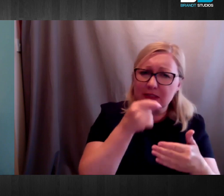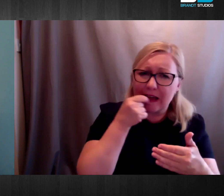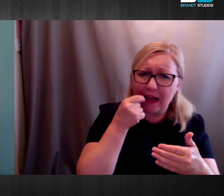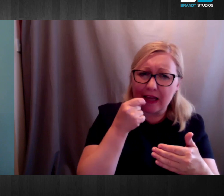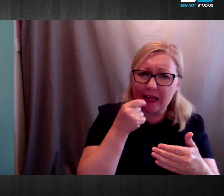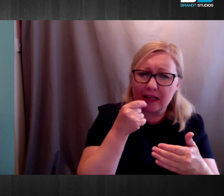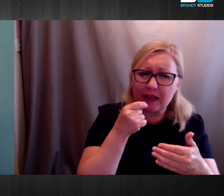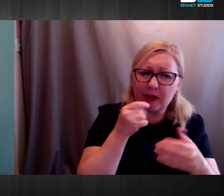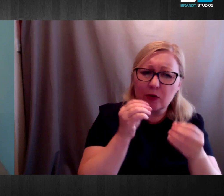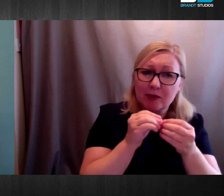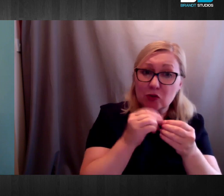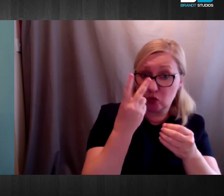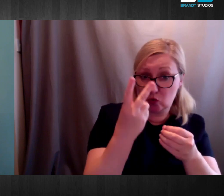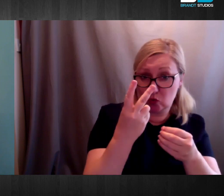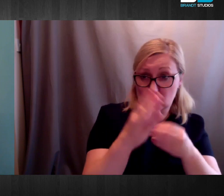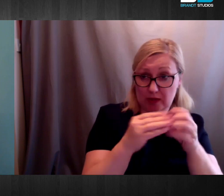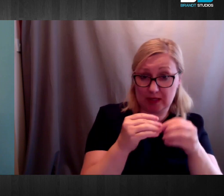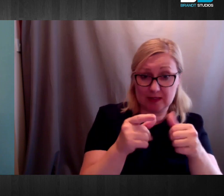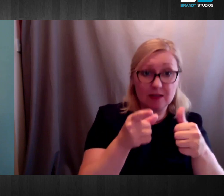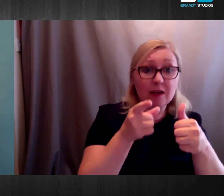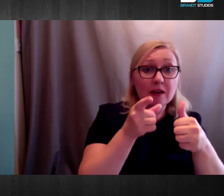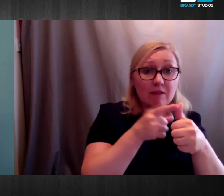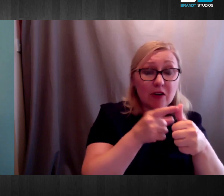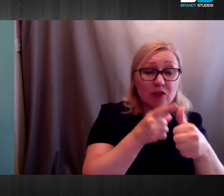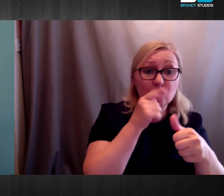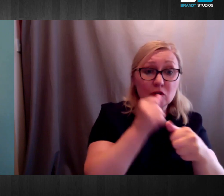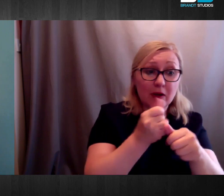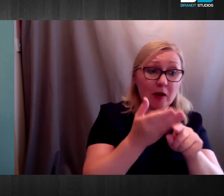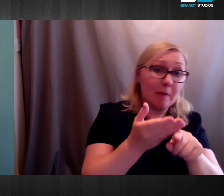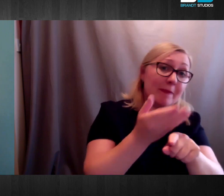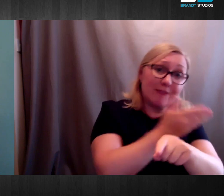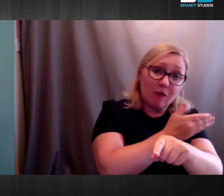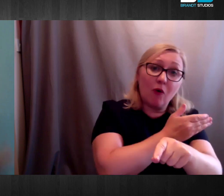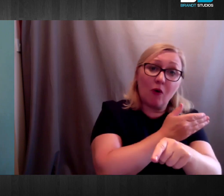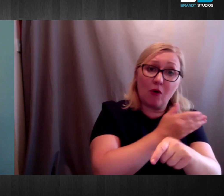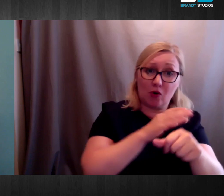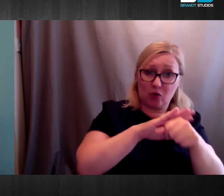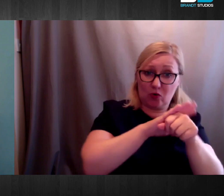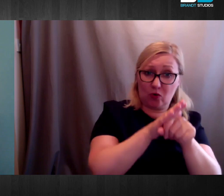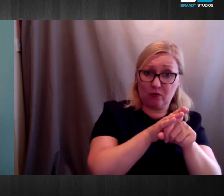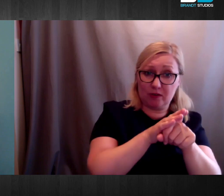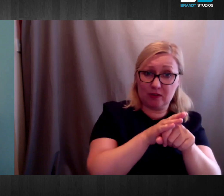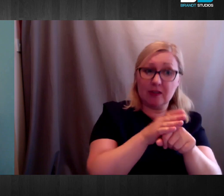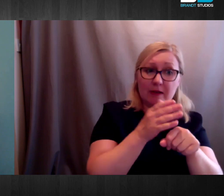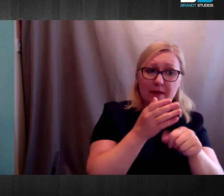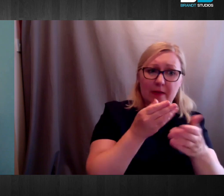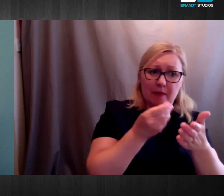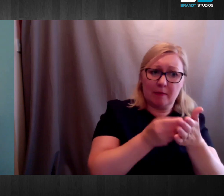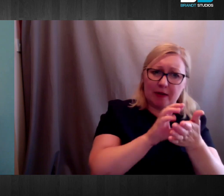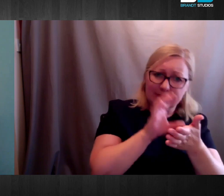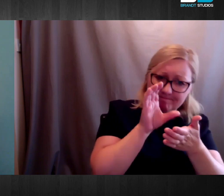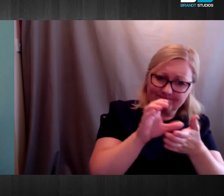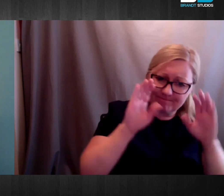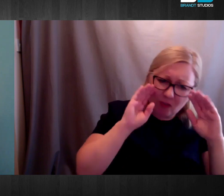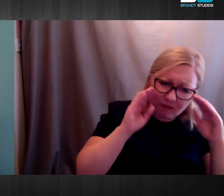previous investment in PPI, and then using modification of your methods of, creating teams and